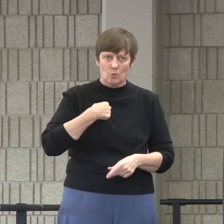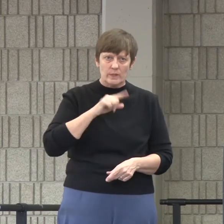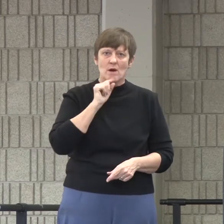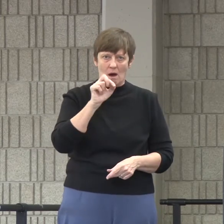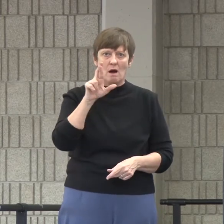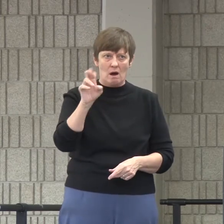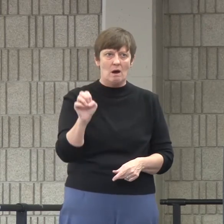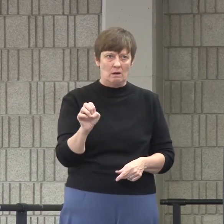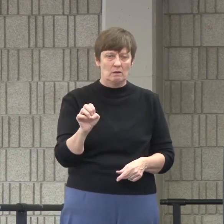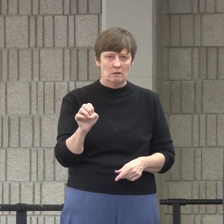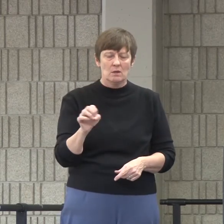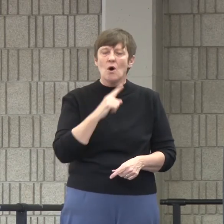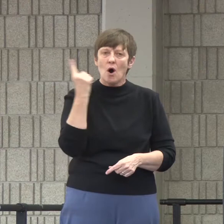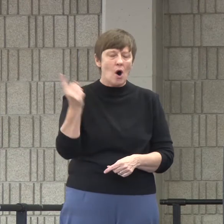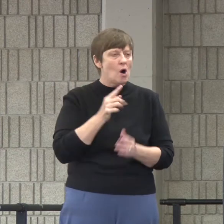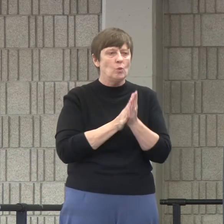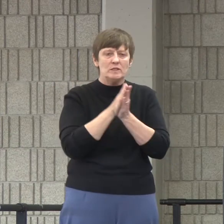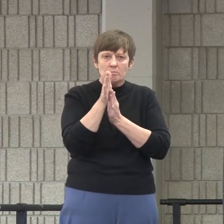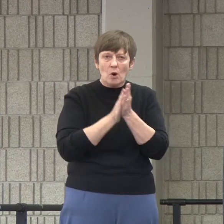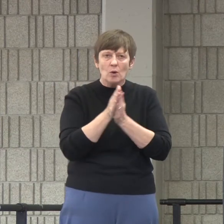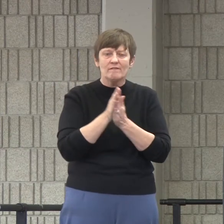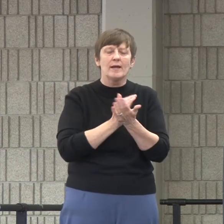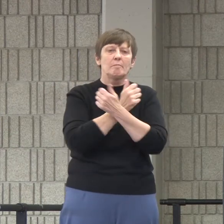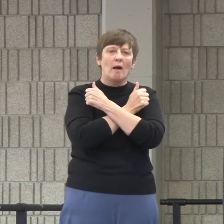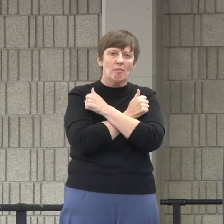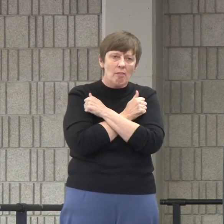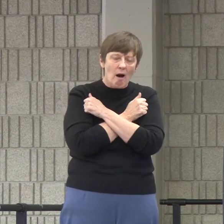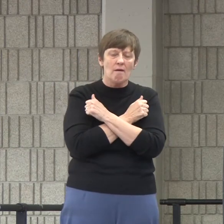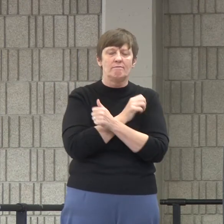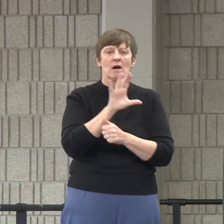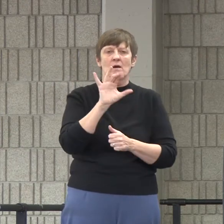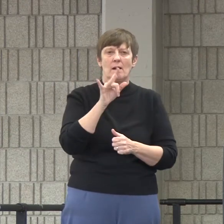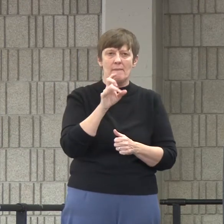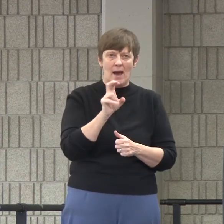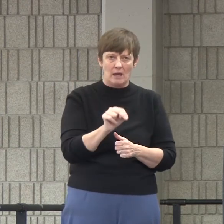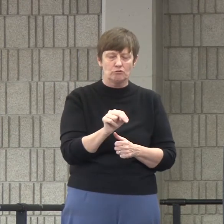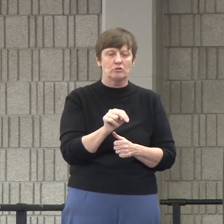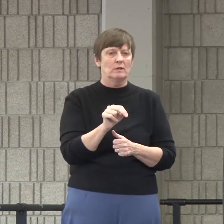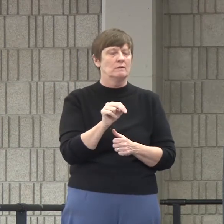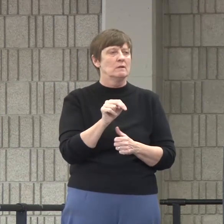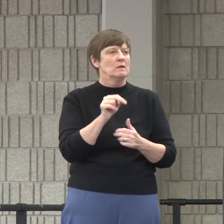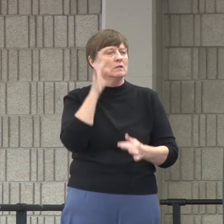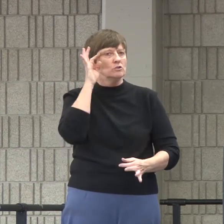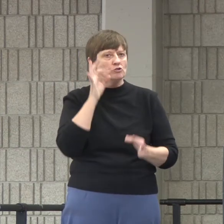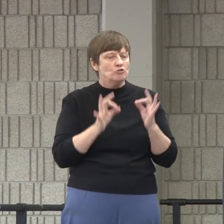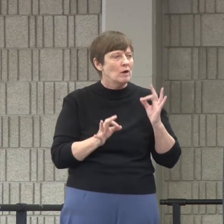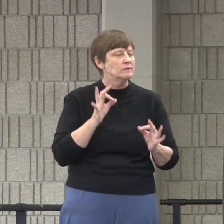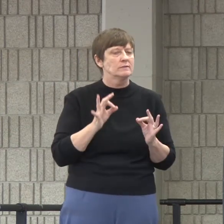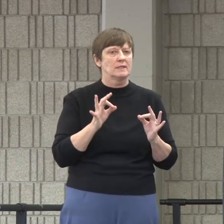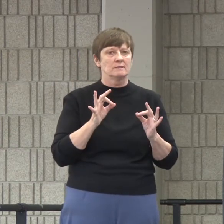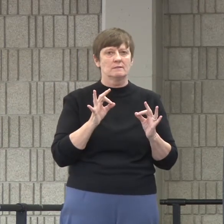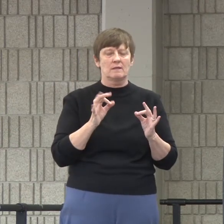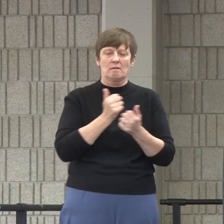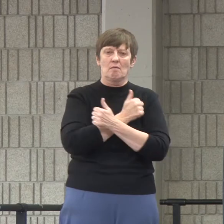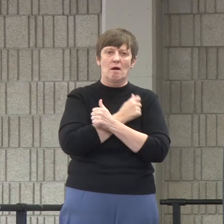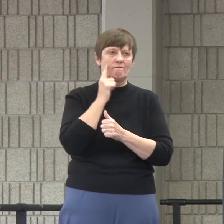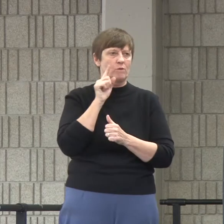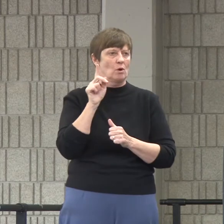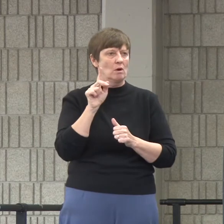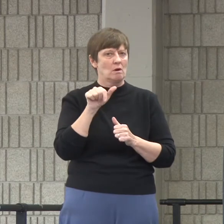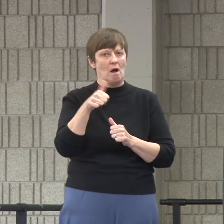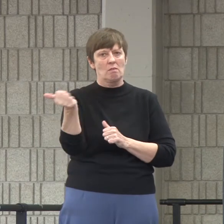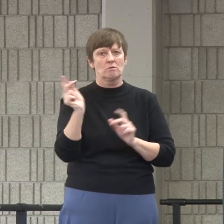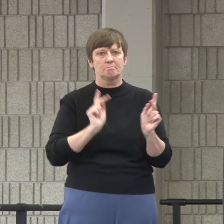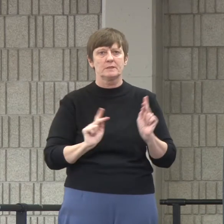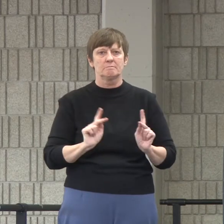Let us always be motivated by love and compassion, a love of justice, and a love for our fellow